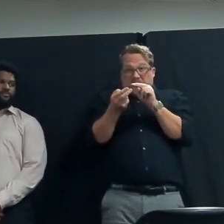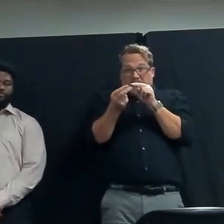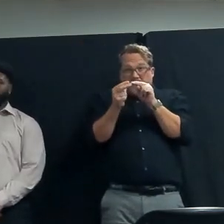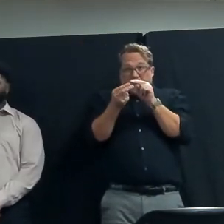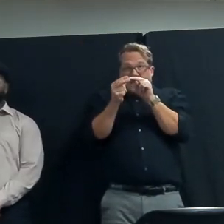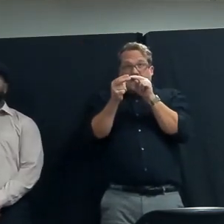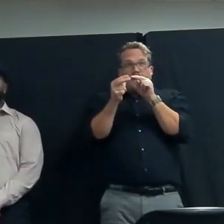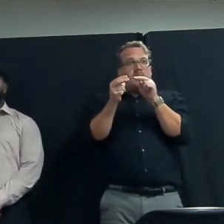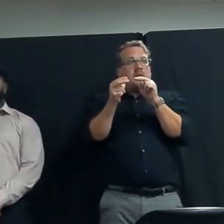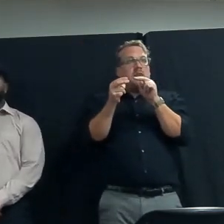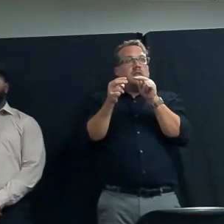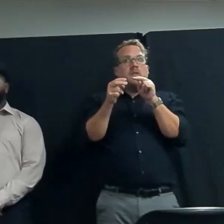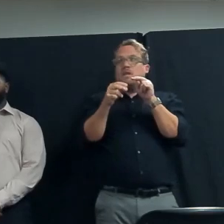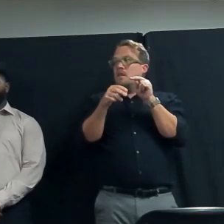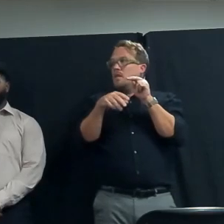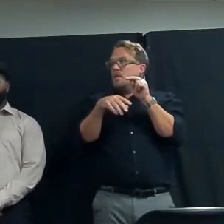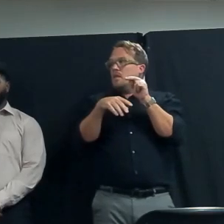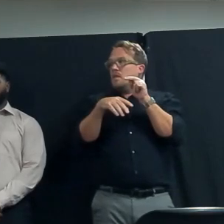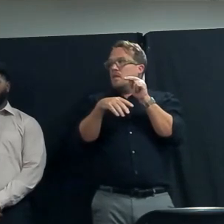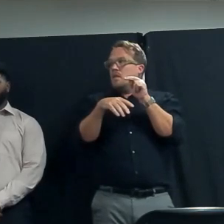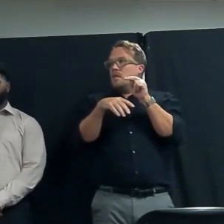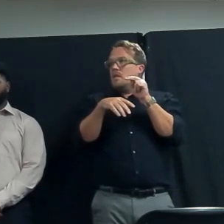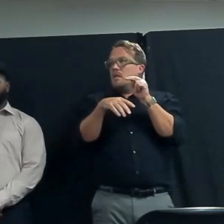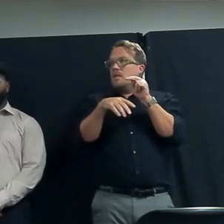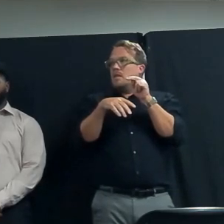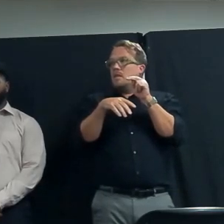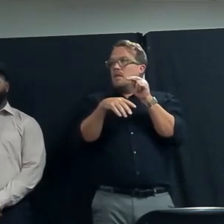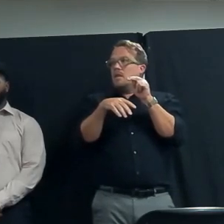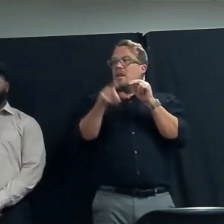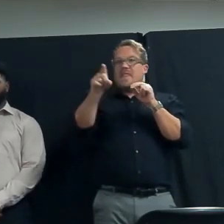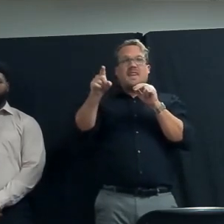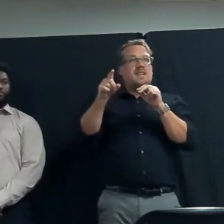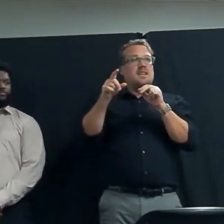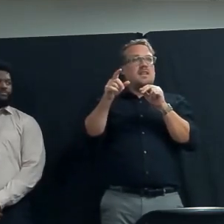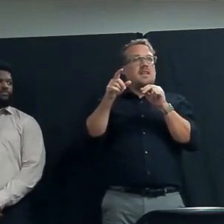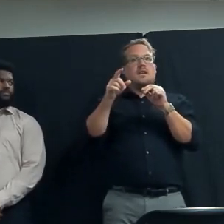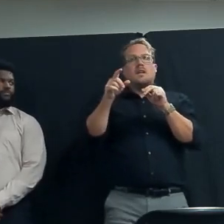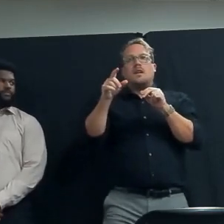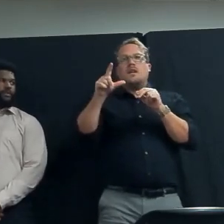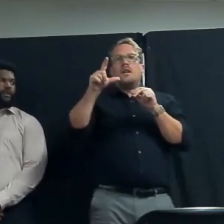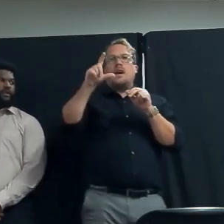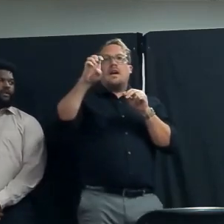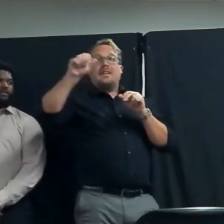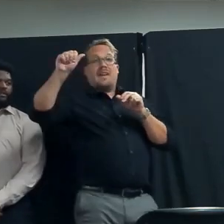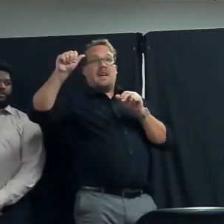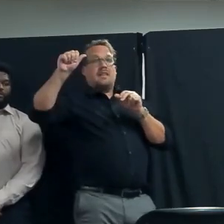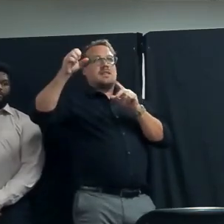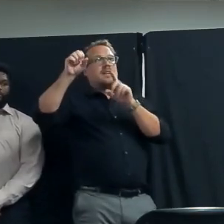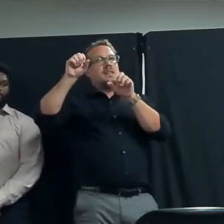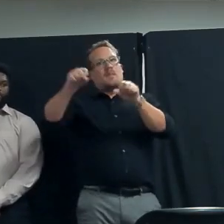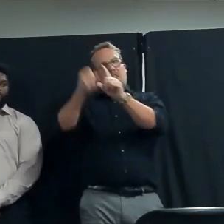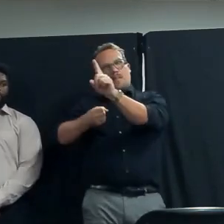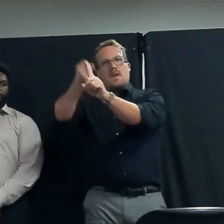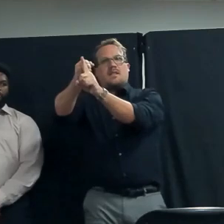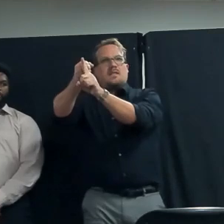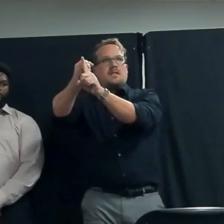they can they can get intense intervention and they can lose their federal